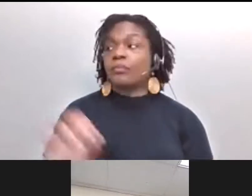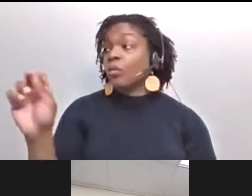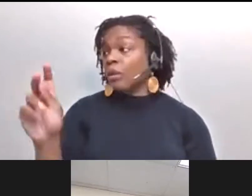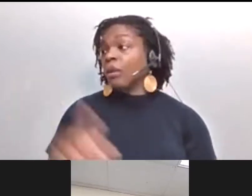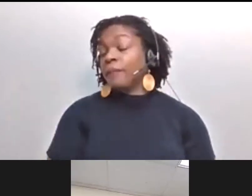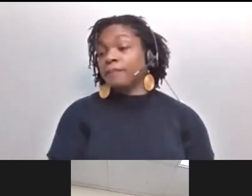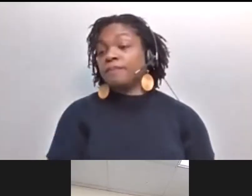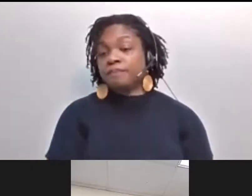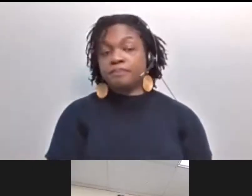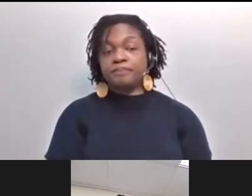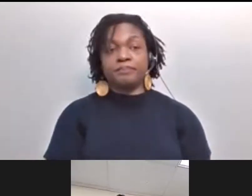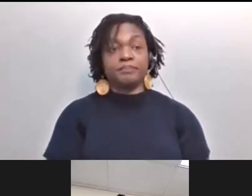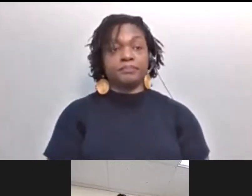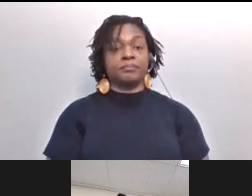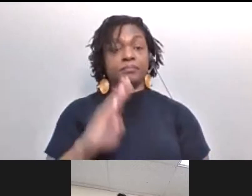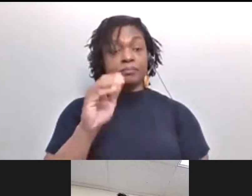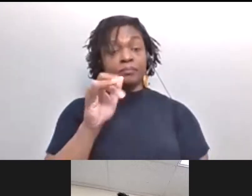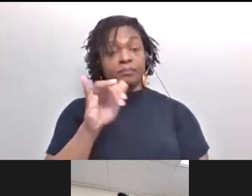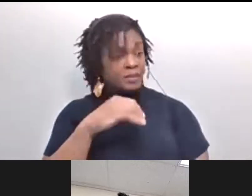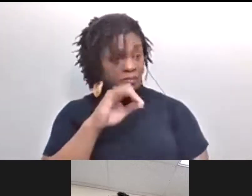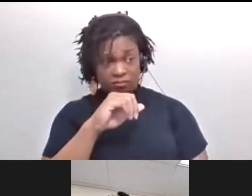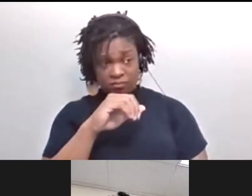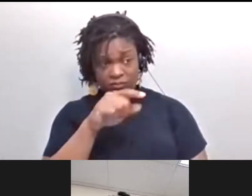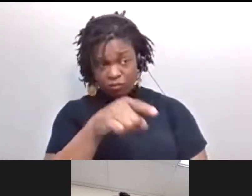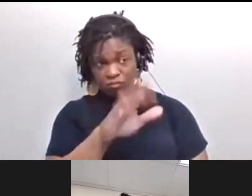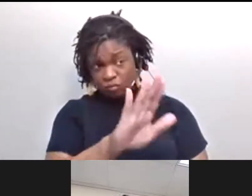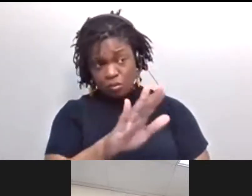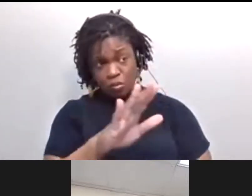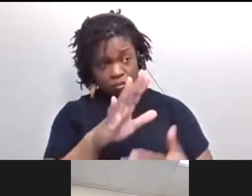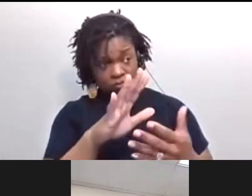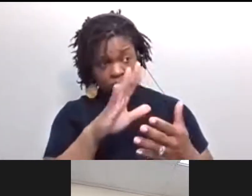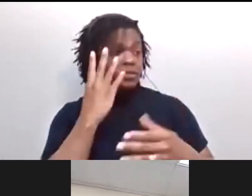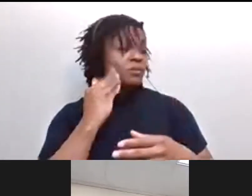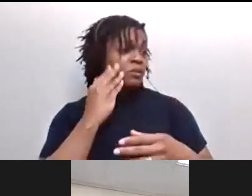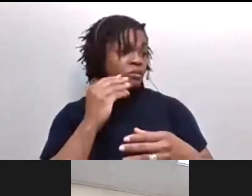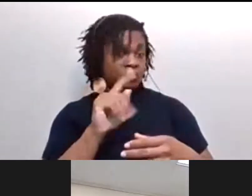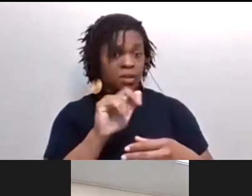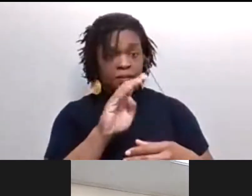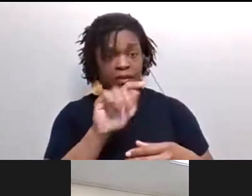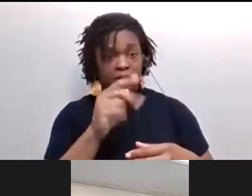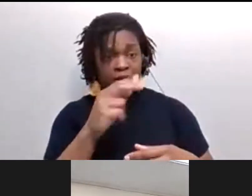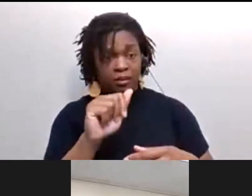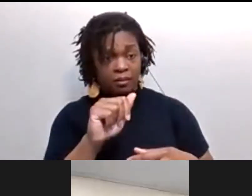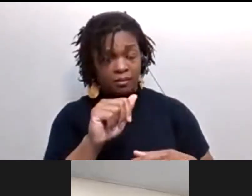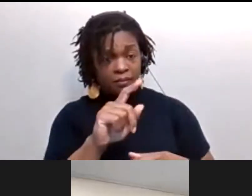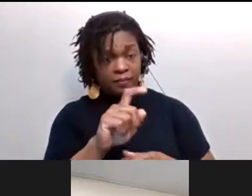Is that not your experience, Councilwoman Taylor? I see